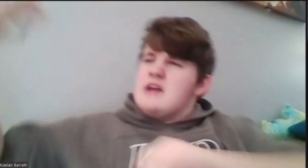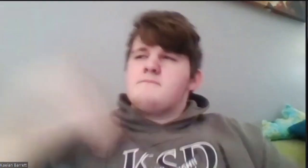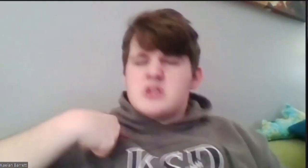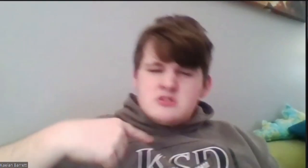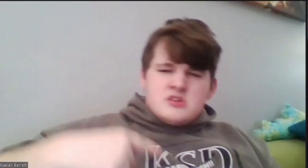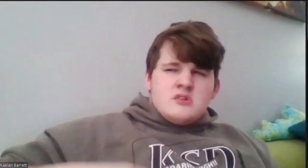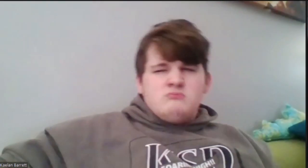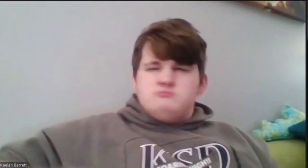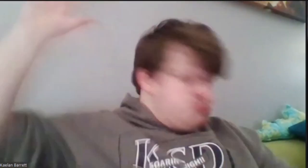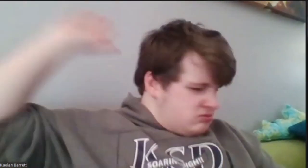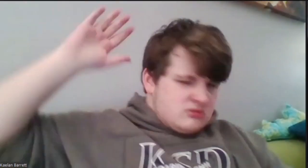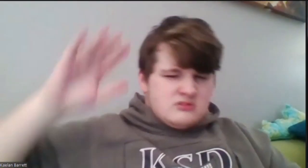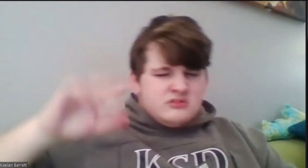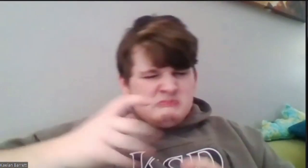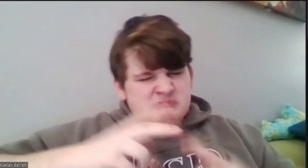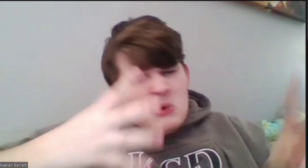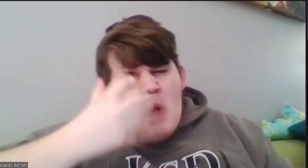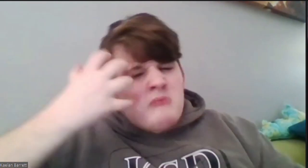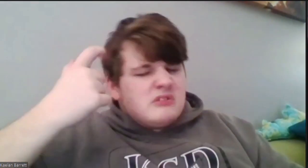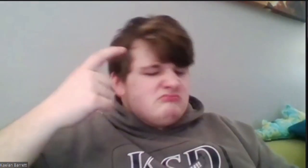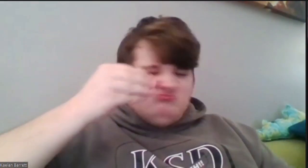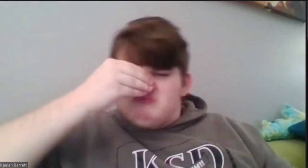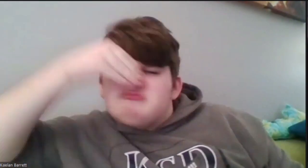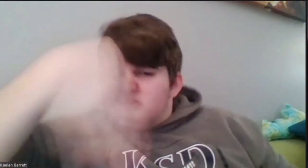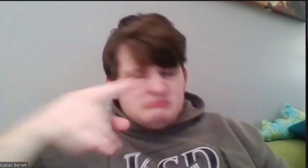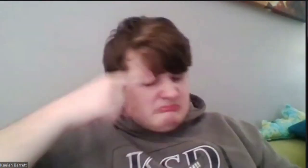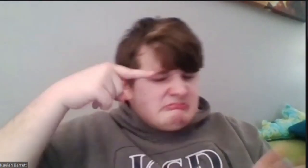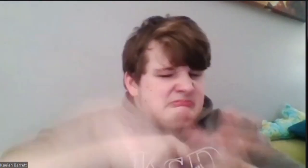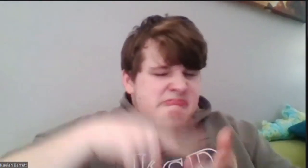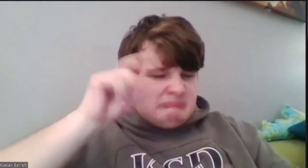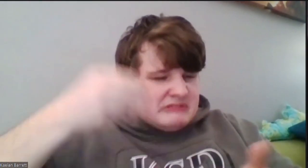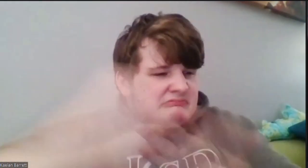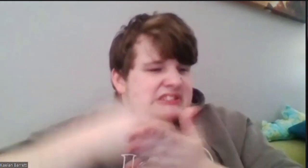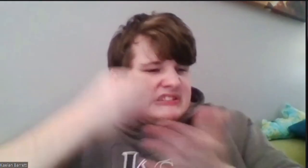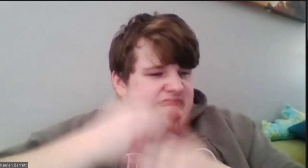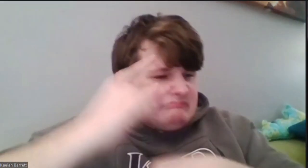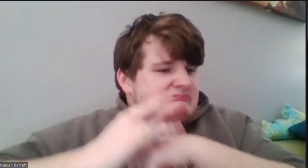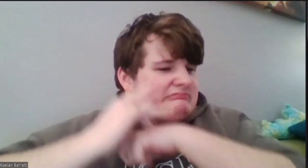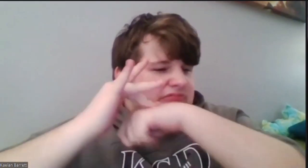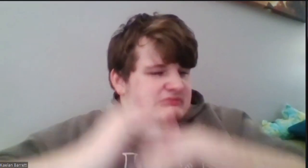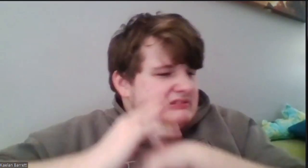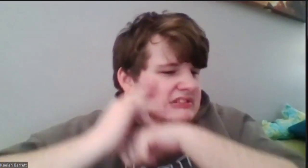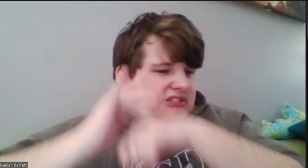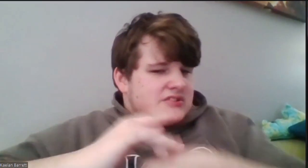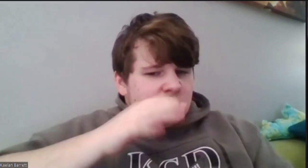Said, if I leave, you won't have anybody here left. Says, oh, I don't care. We're focused on the